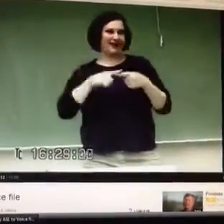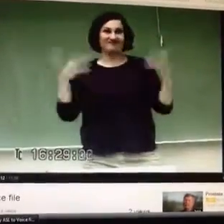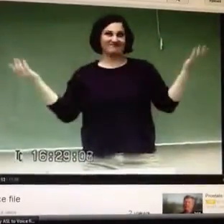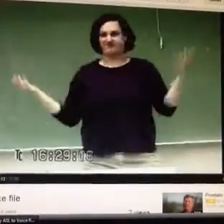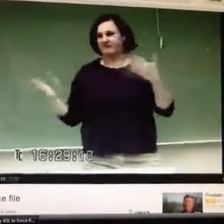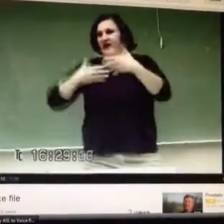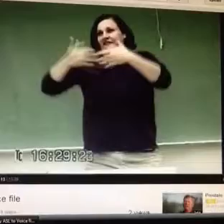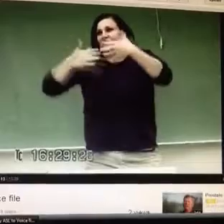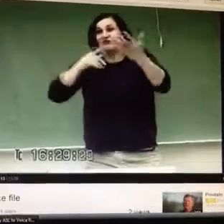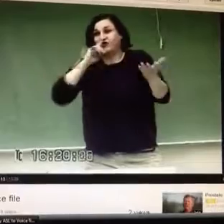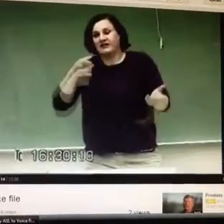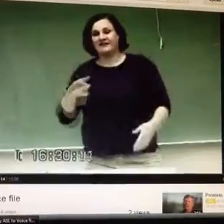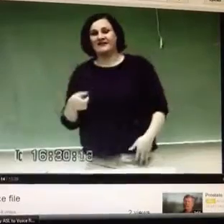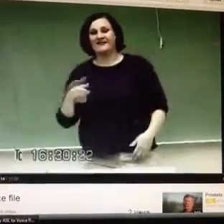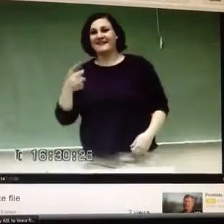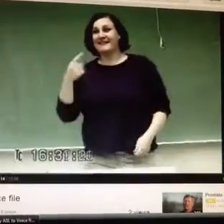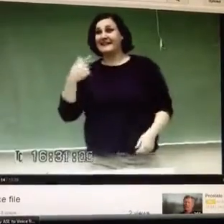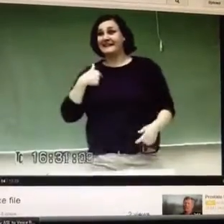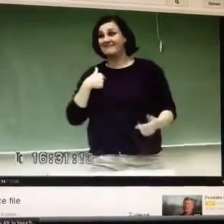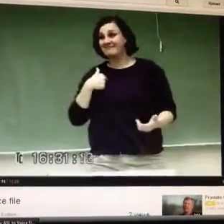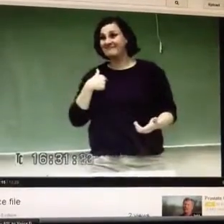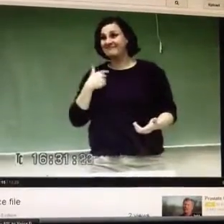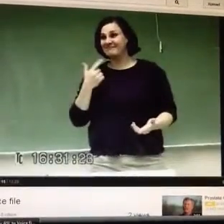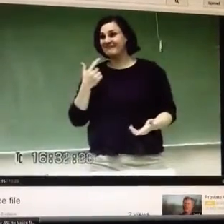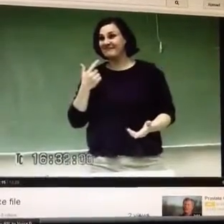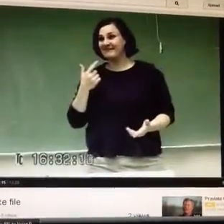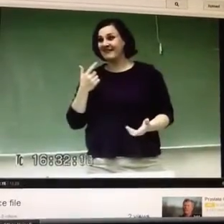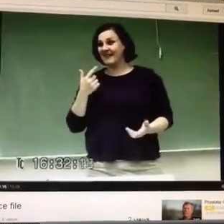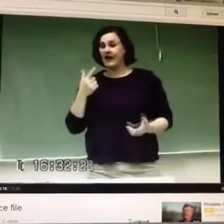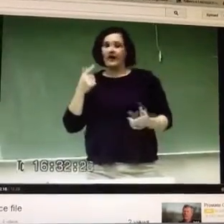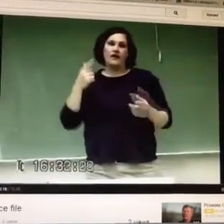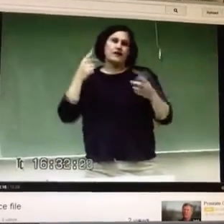When I was asked to come here and give a lecture, I was told I could talk about anything I wanted.